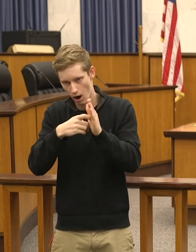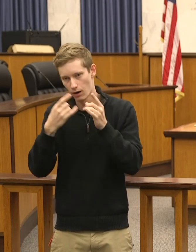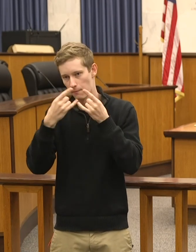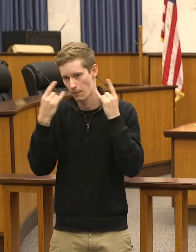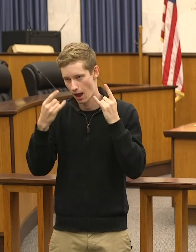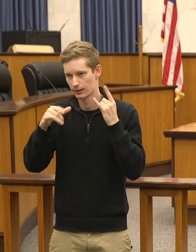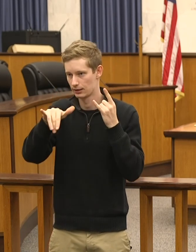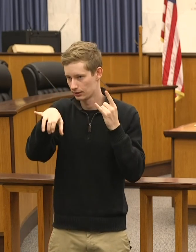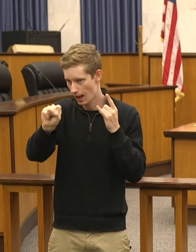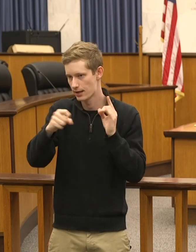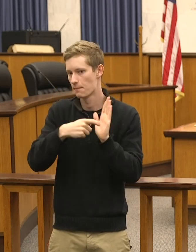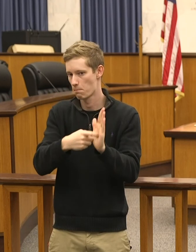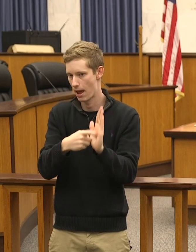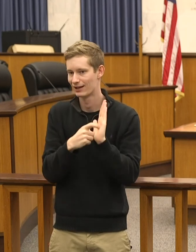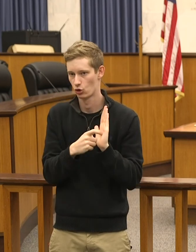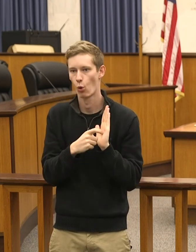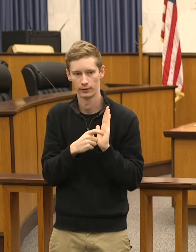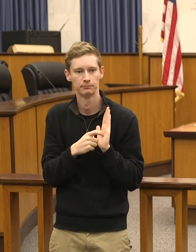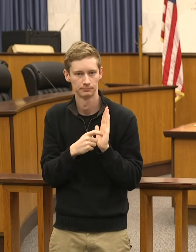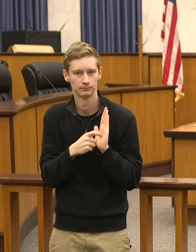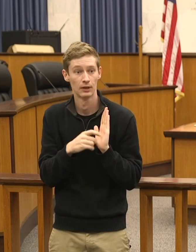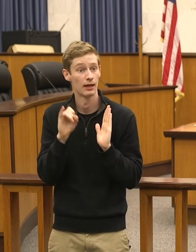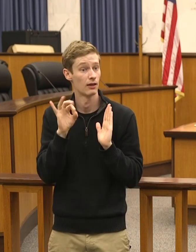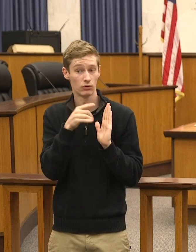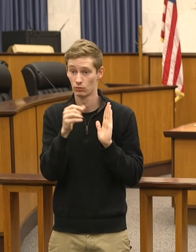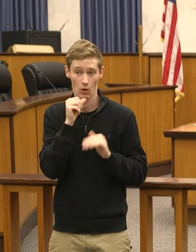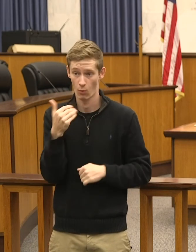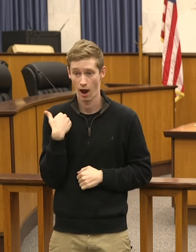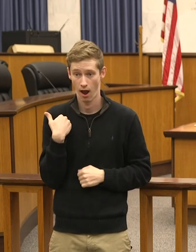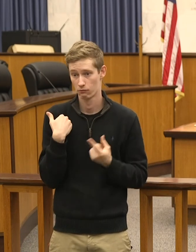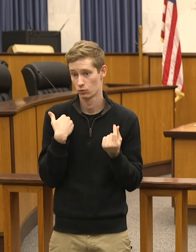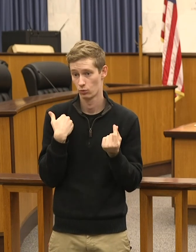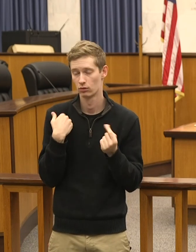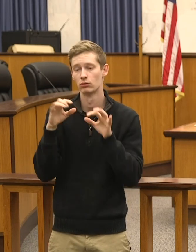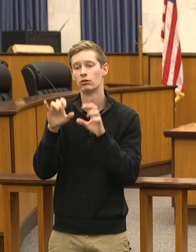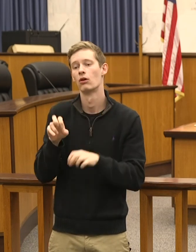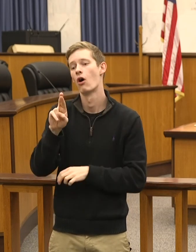are mandatory. If you need a mask, we ask that you go to